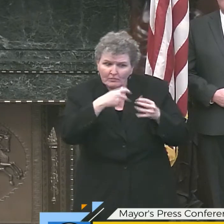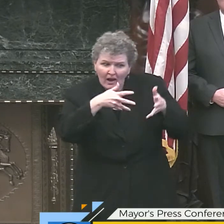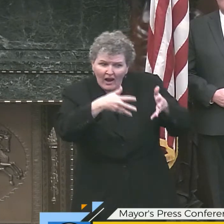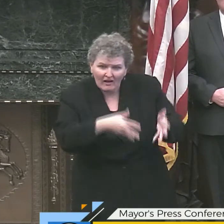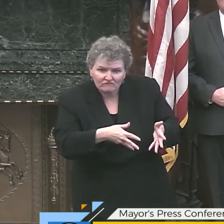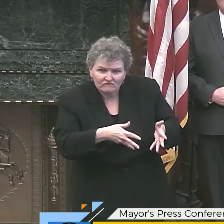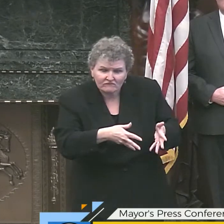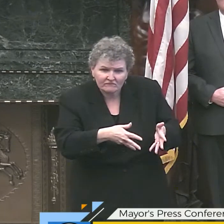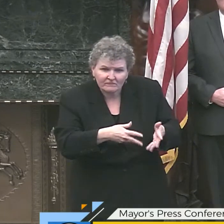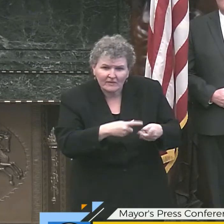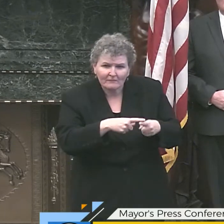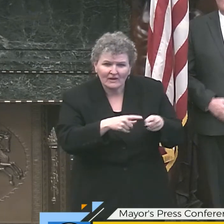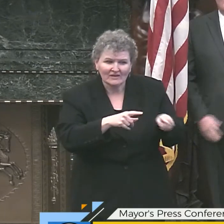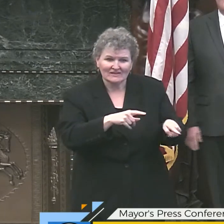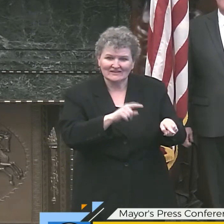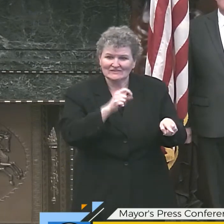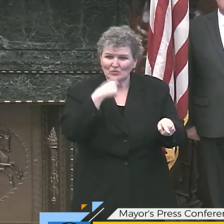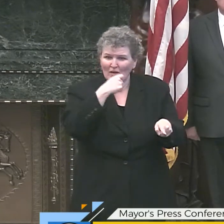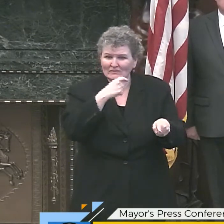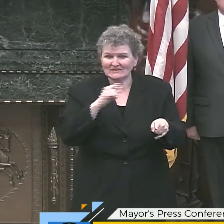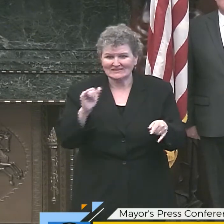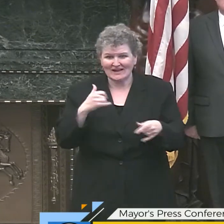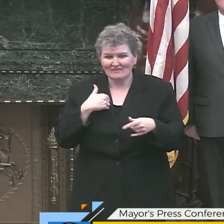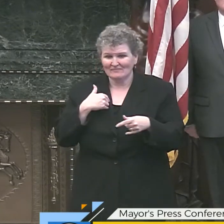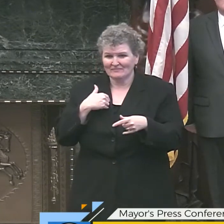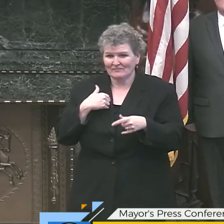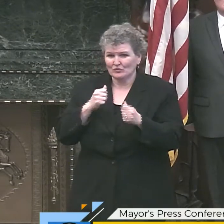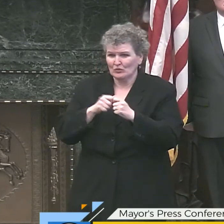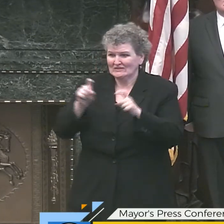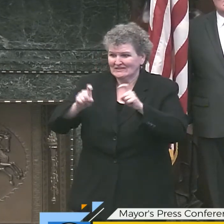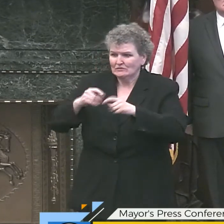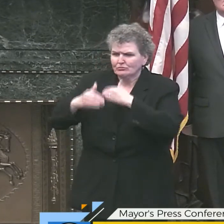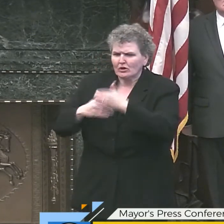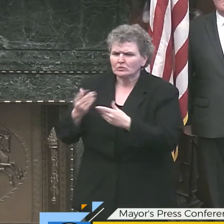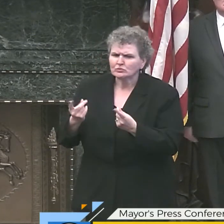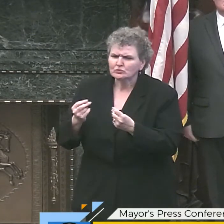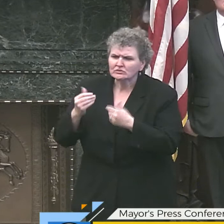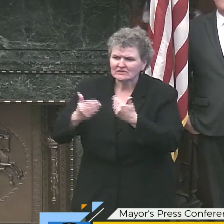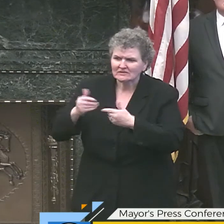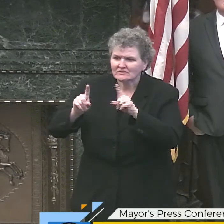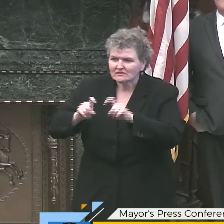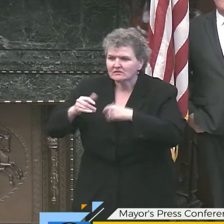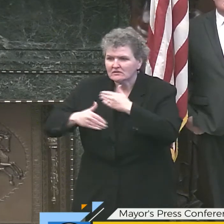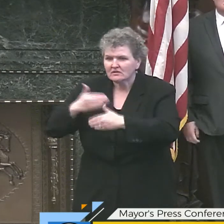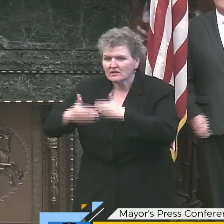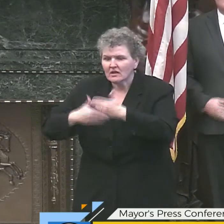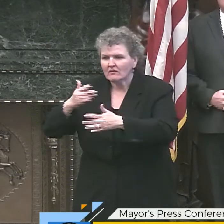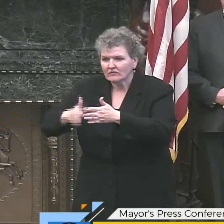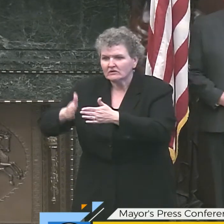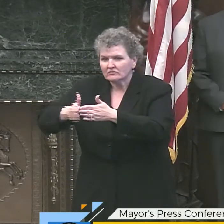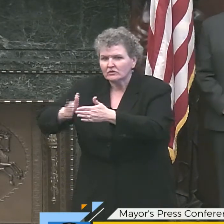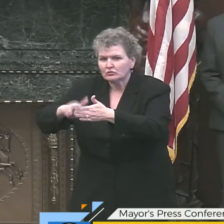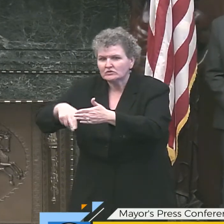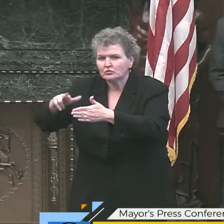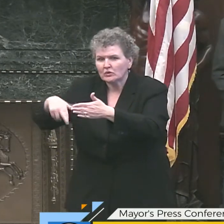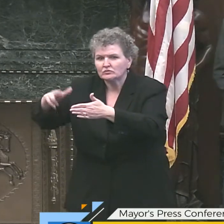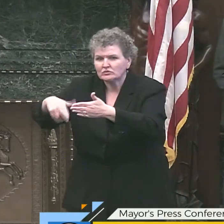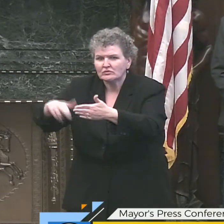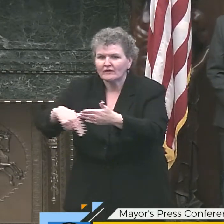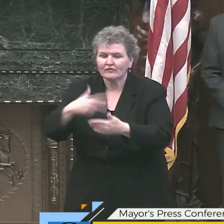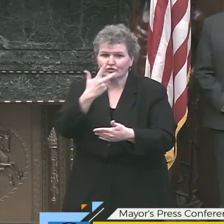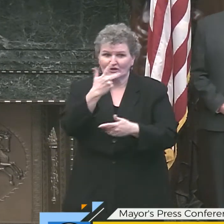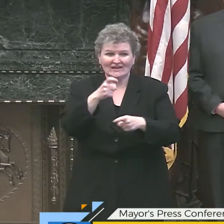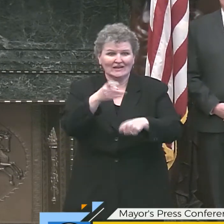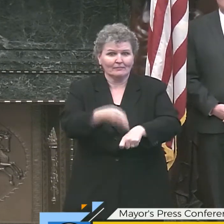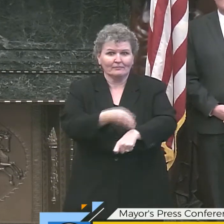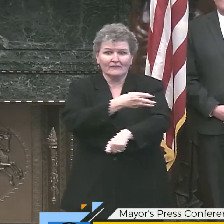the laboratories can do, and we have limits on personal protective equipment. So all three of those need to get better for us to substantially ramp up